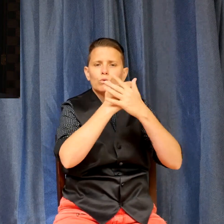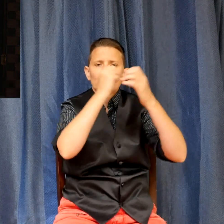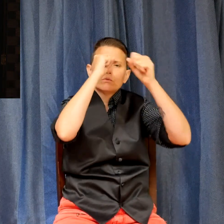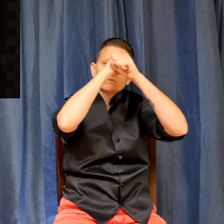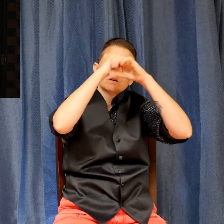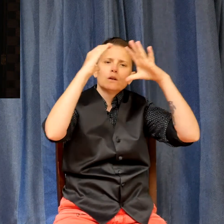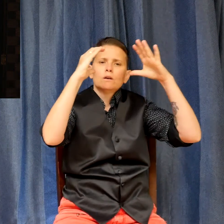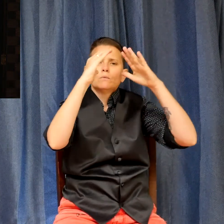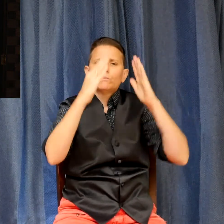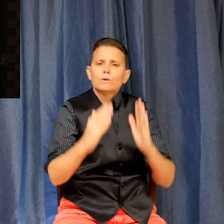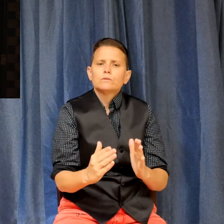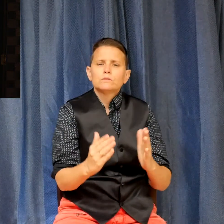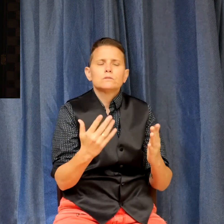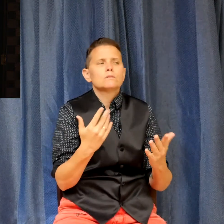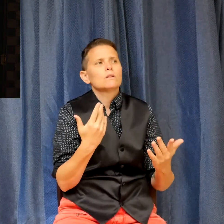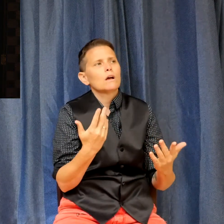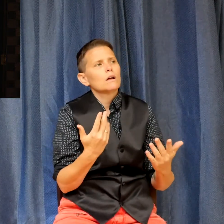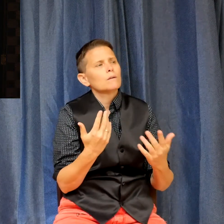they are,